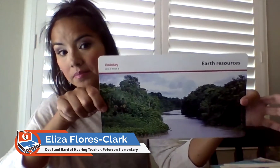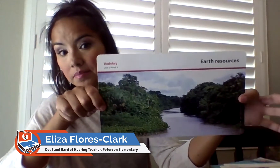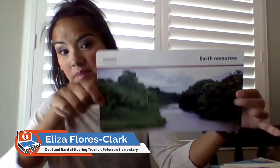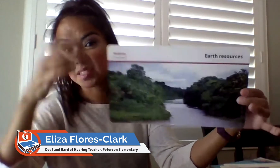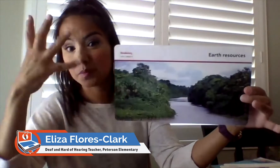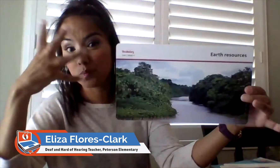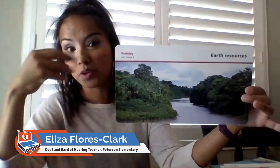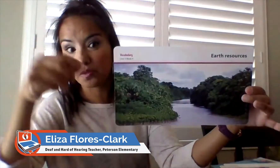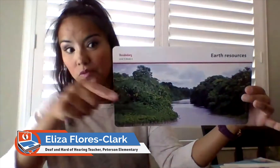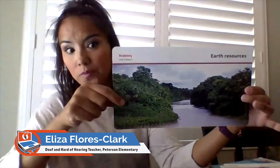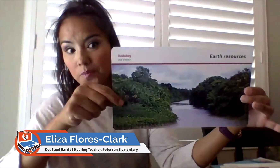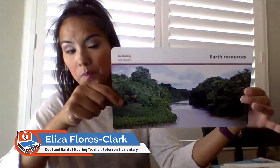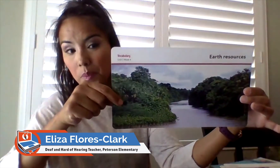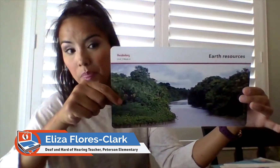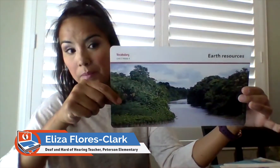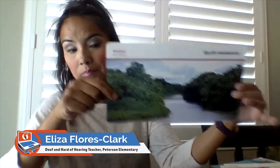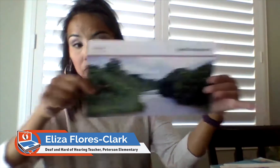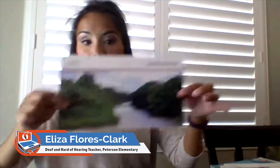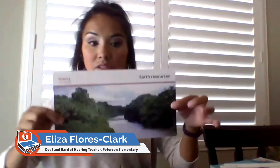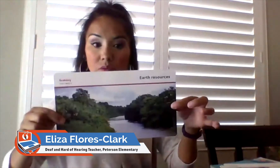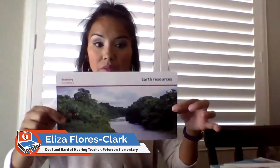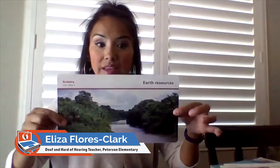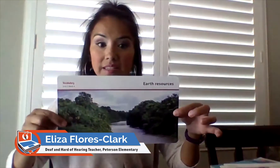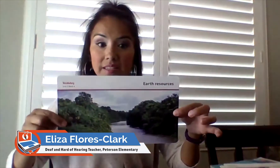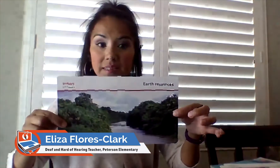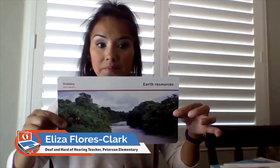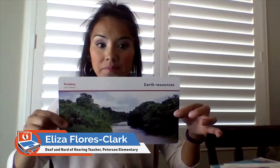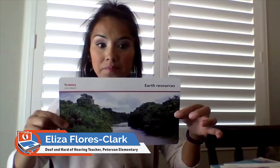This is beautiful. So this